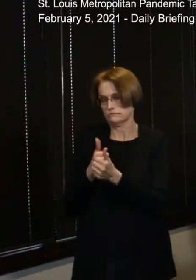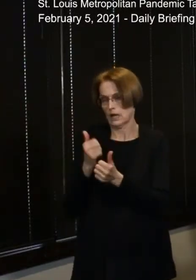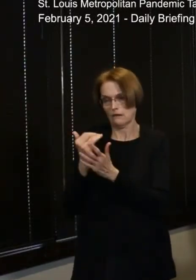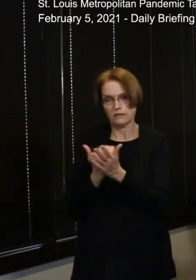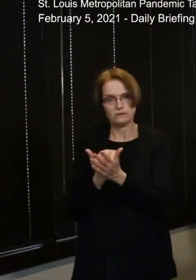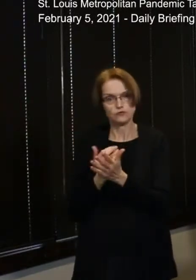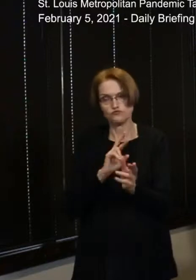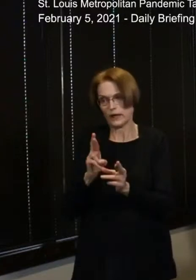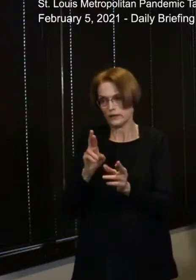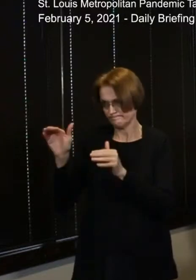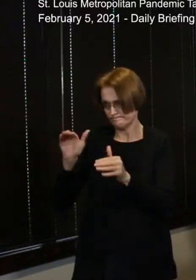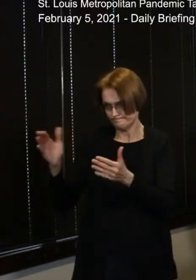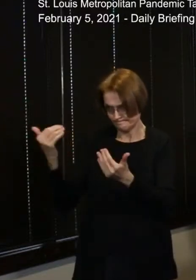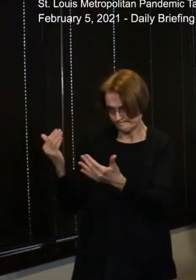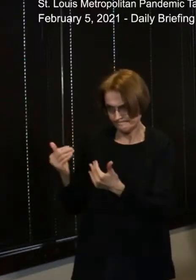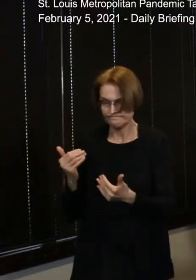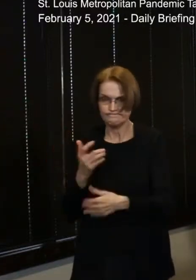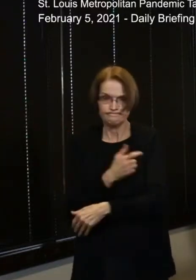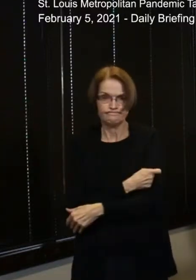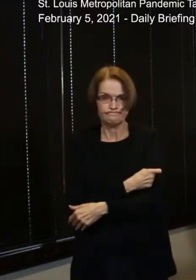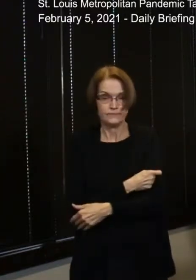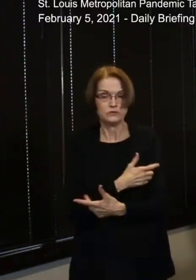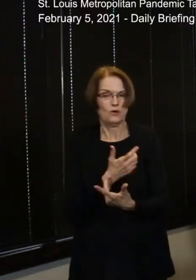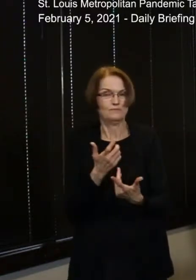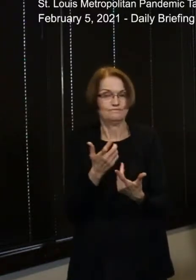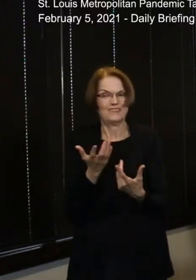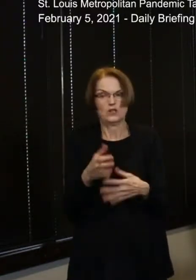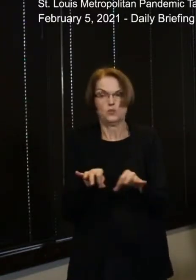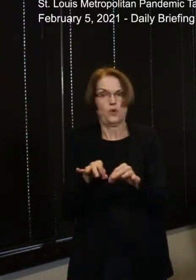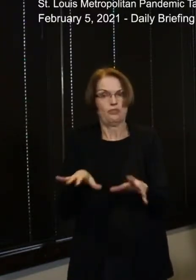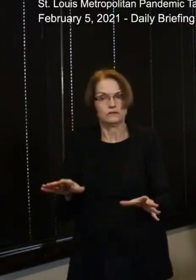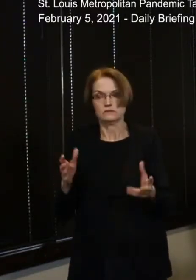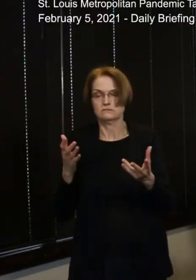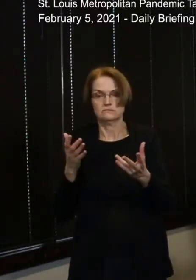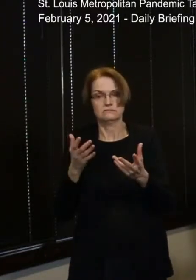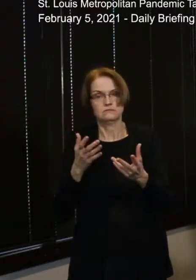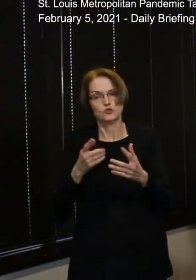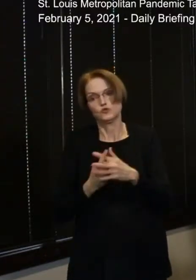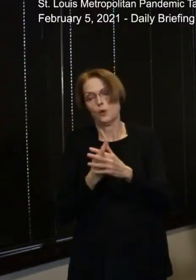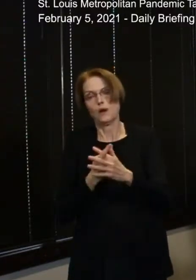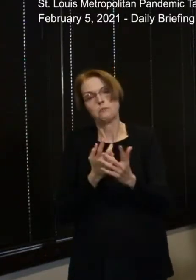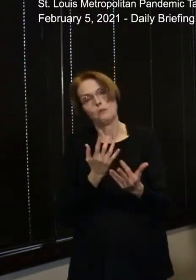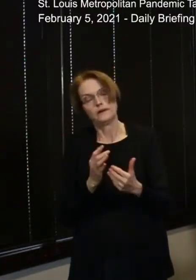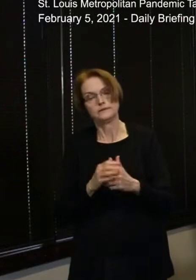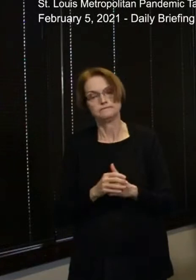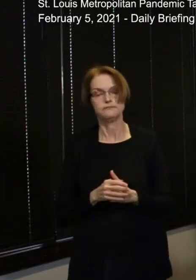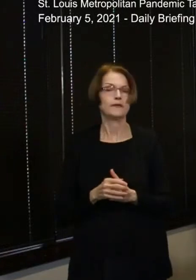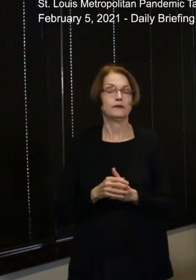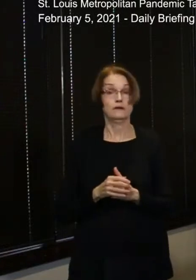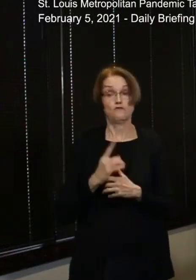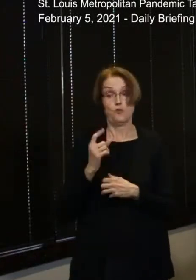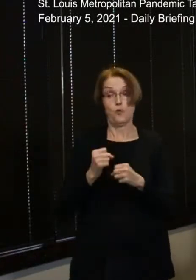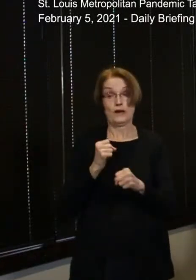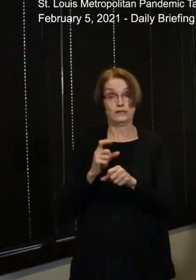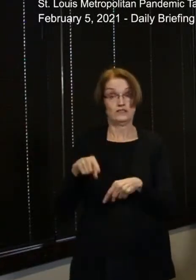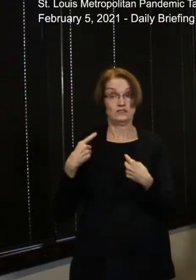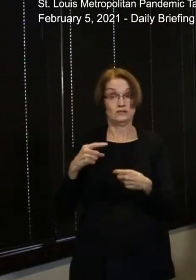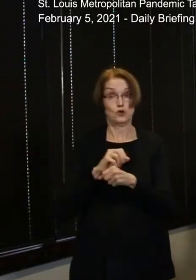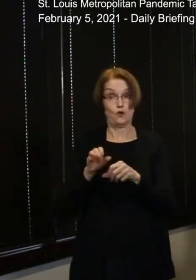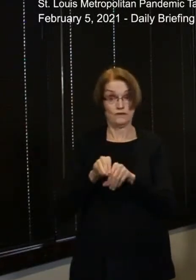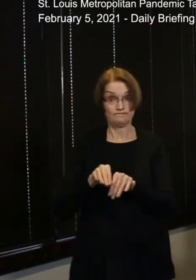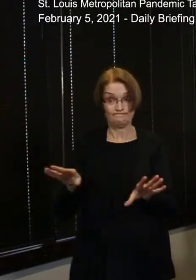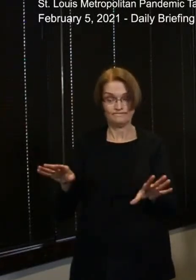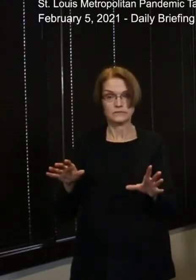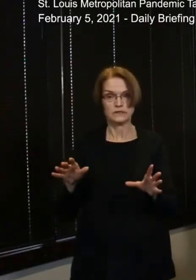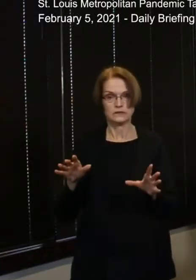clinic hoping that there's going to be an extra dose somewhere. We've been in the pandemic for about a year now, and we continue to see people